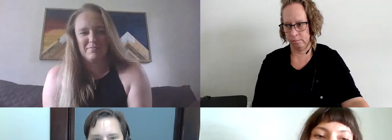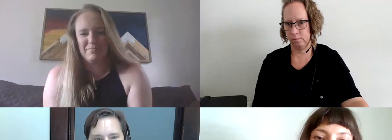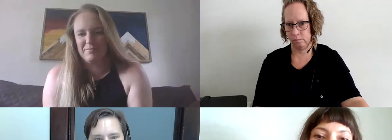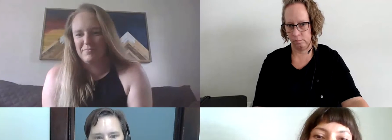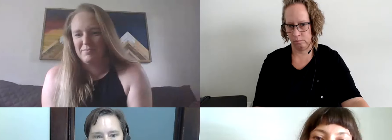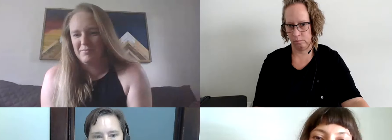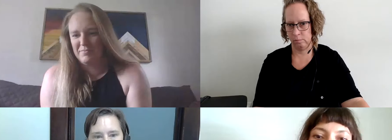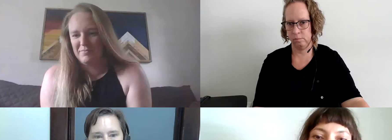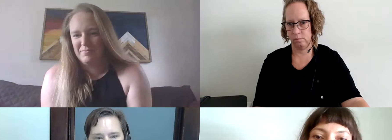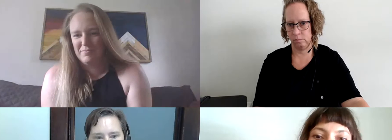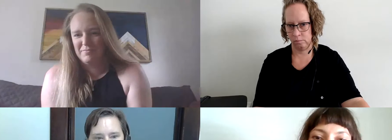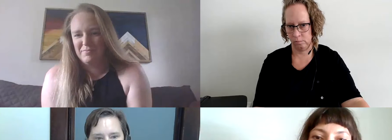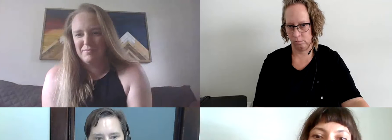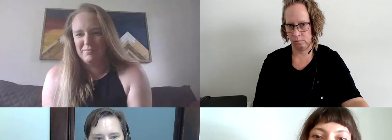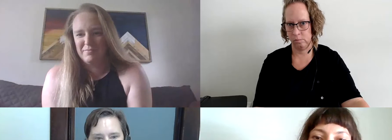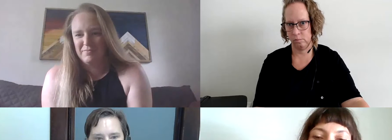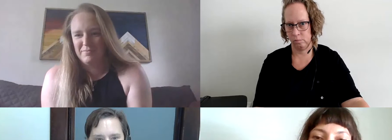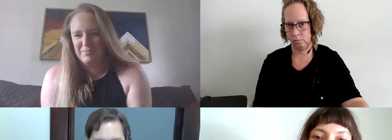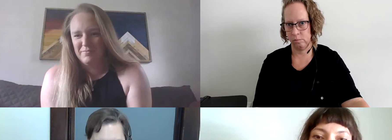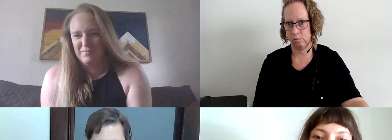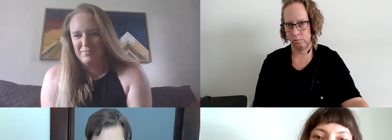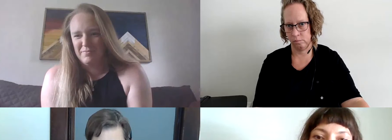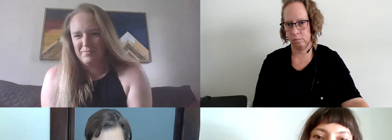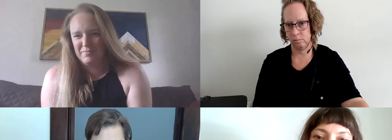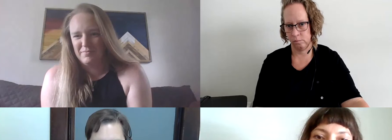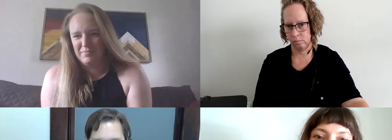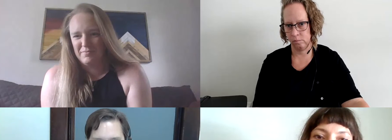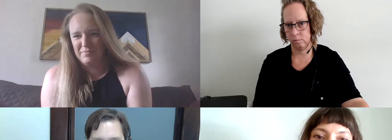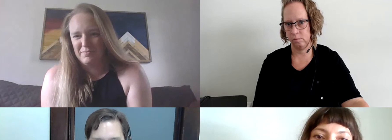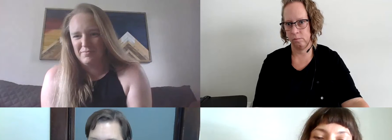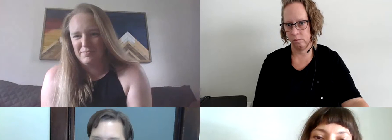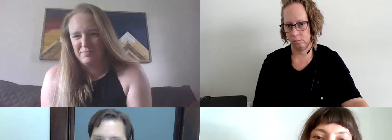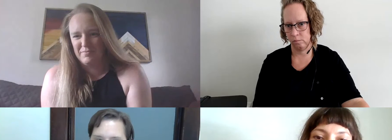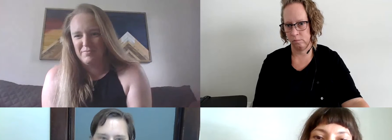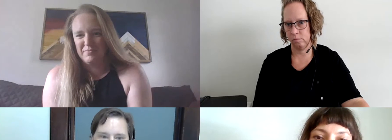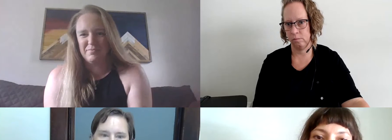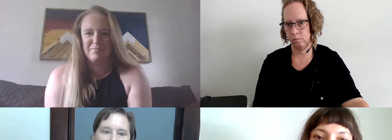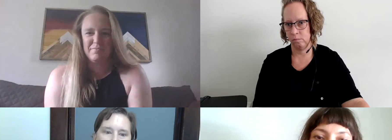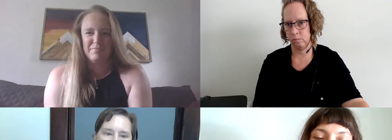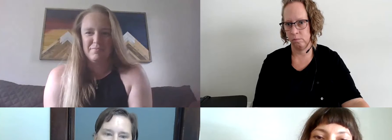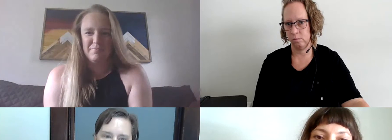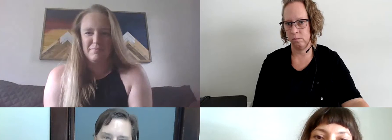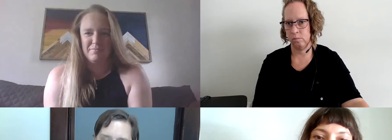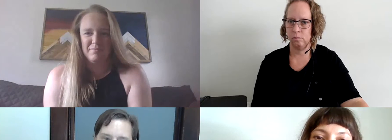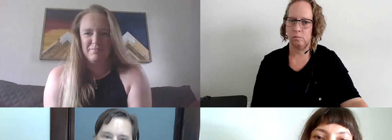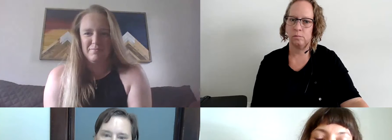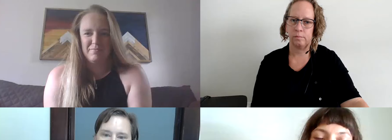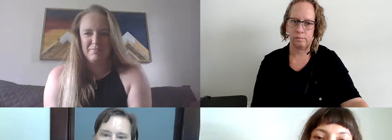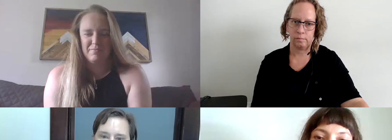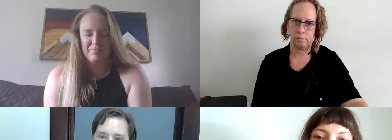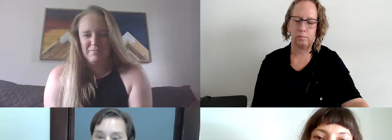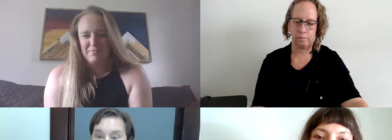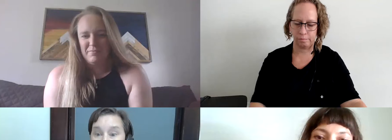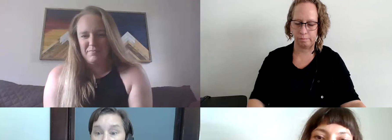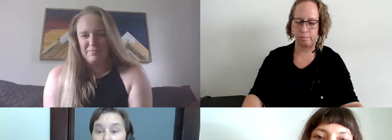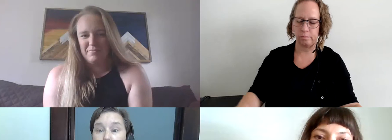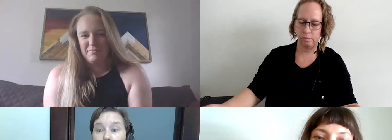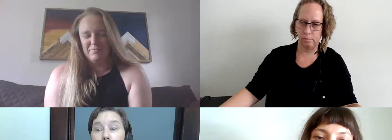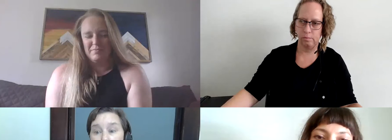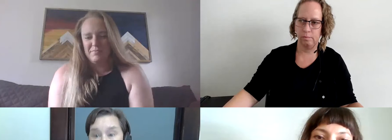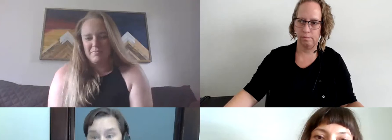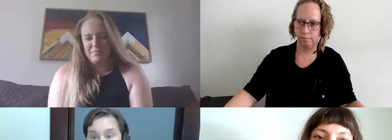don't currently support Facebook Live to embed. But again, you could just on that same page put the link to